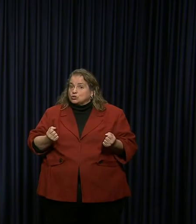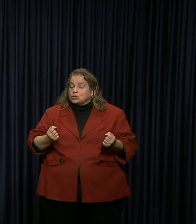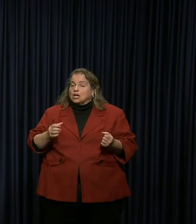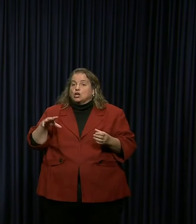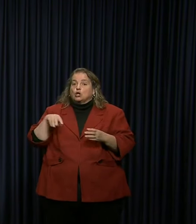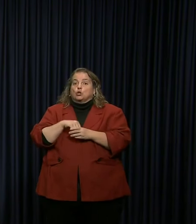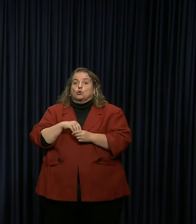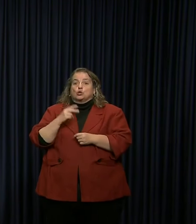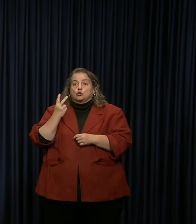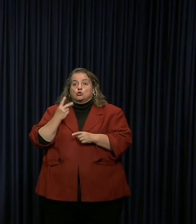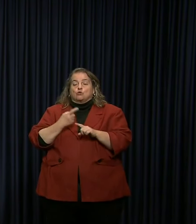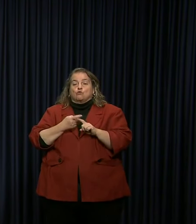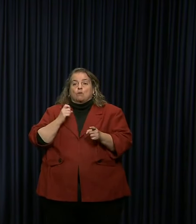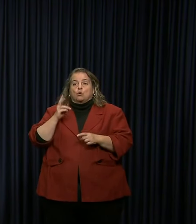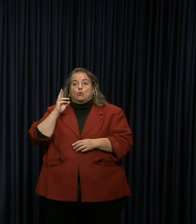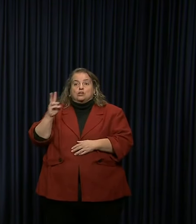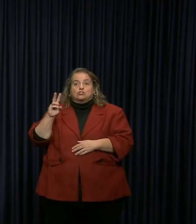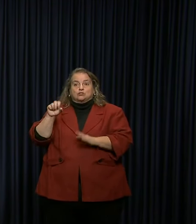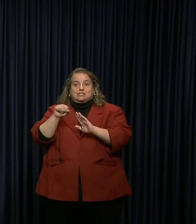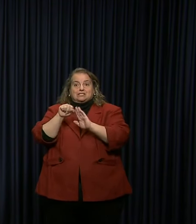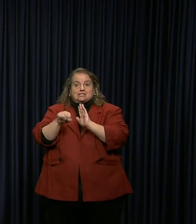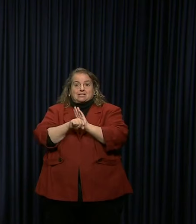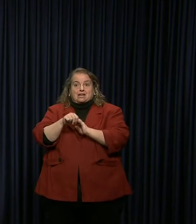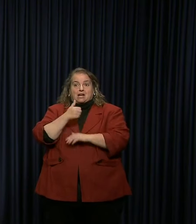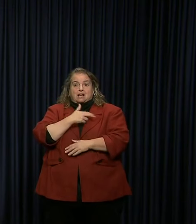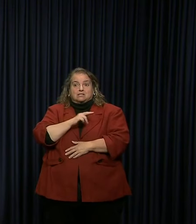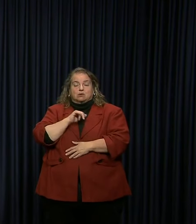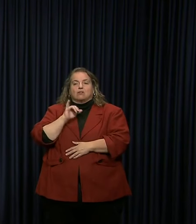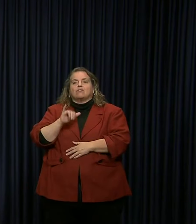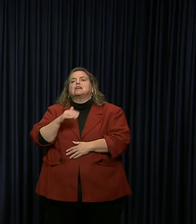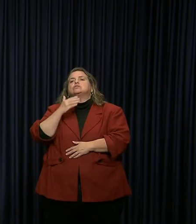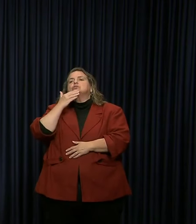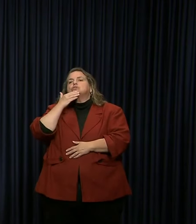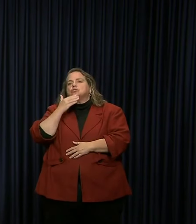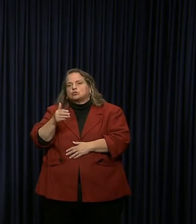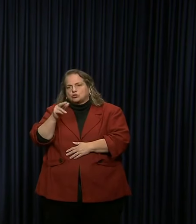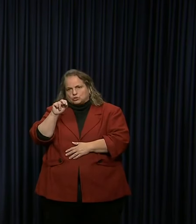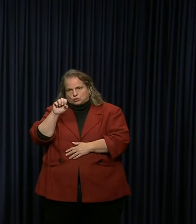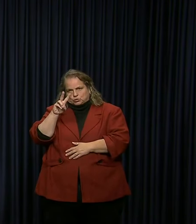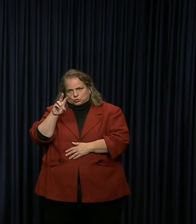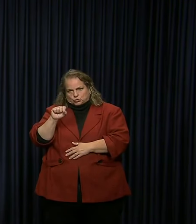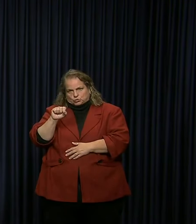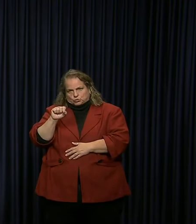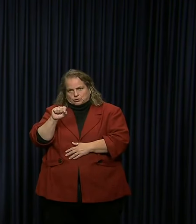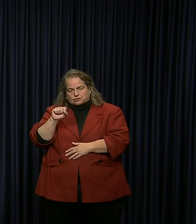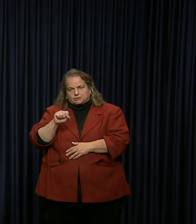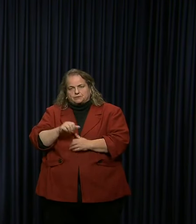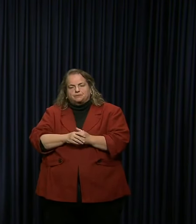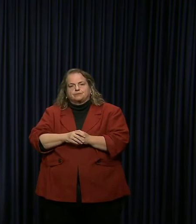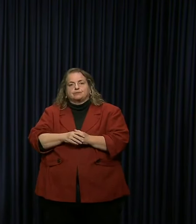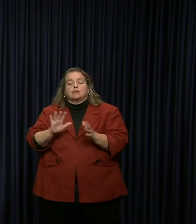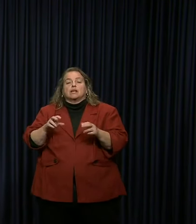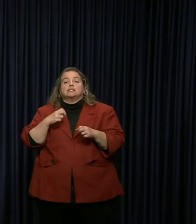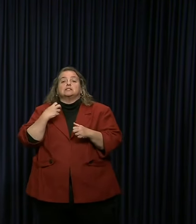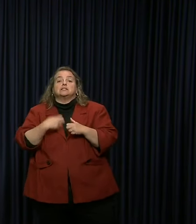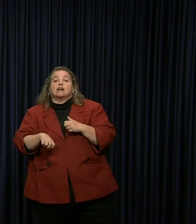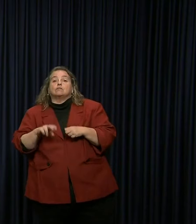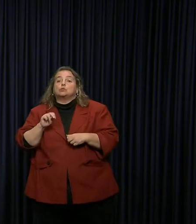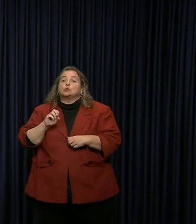2 now from Western State Hospital. That's some really good news today. In tougher